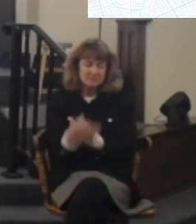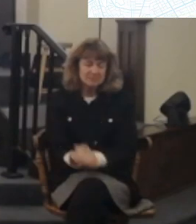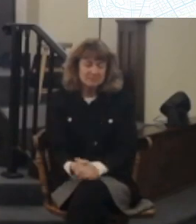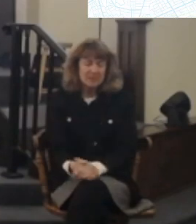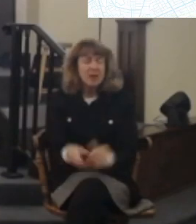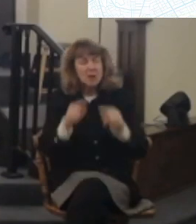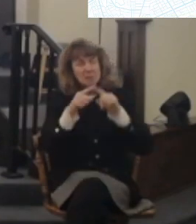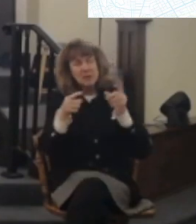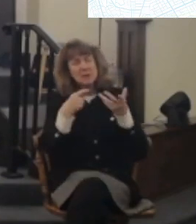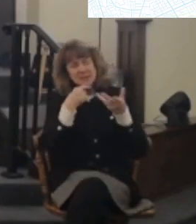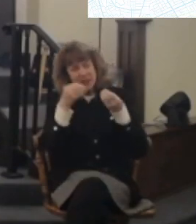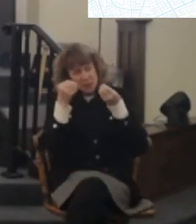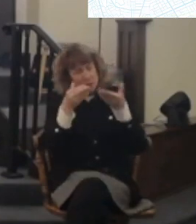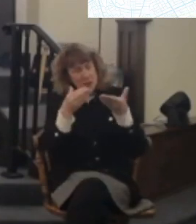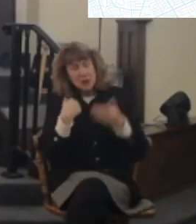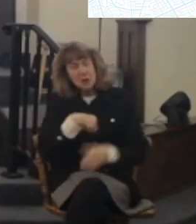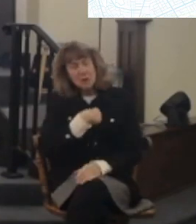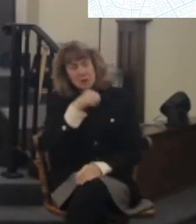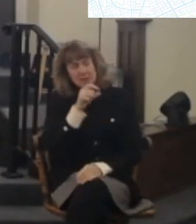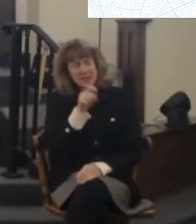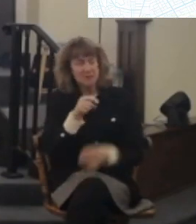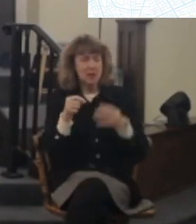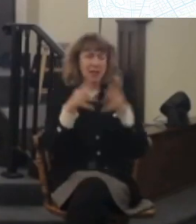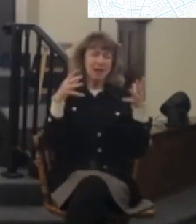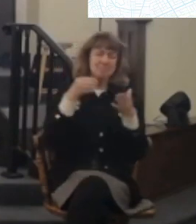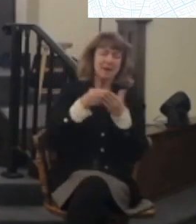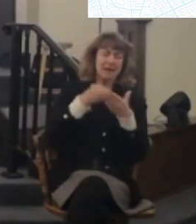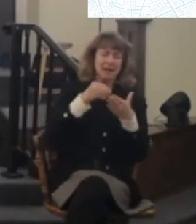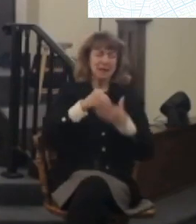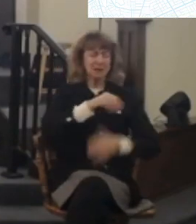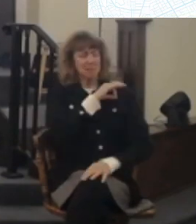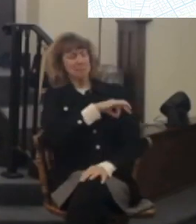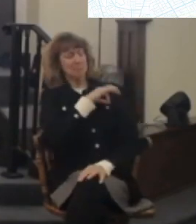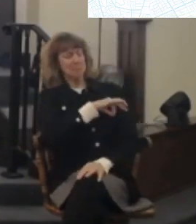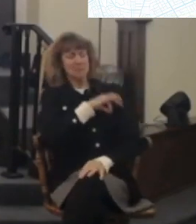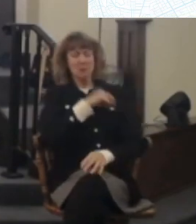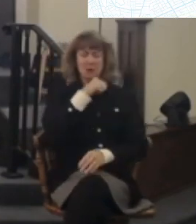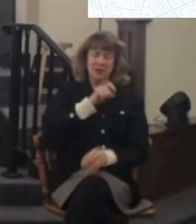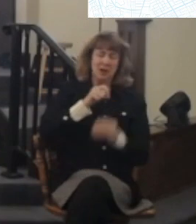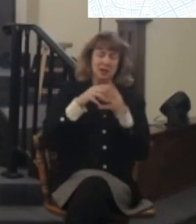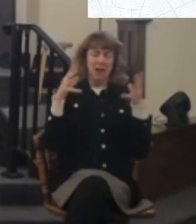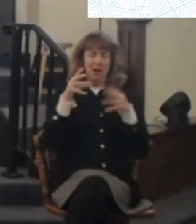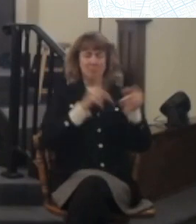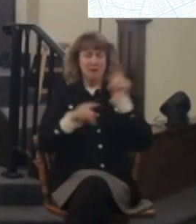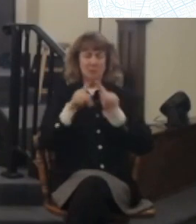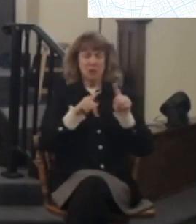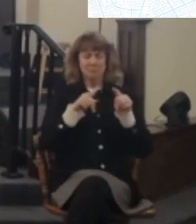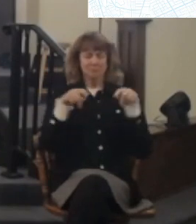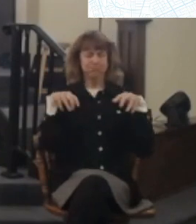But I'll tell you this, we don't have to have all the money in the world. We don't have to have all the people in the world,